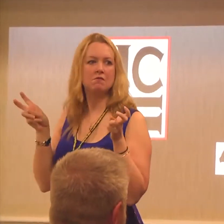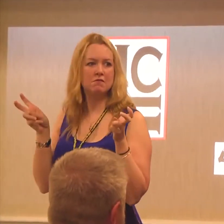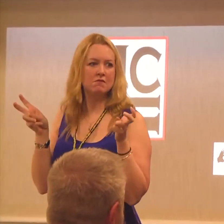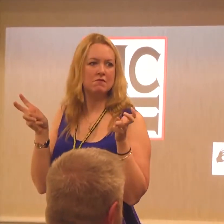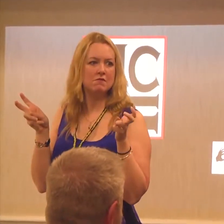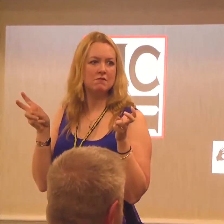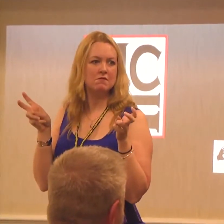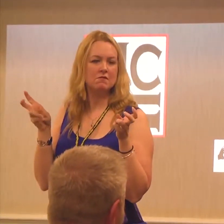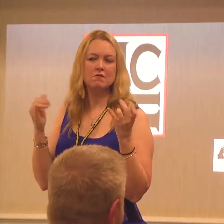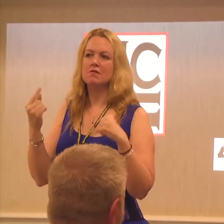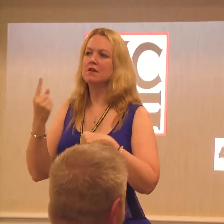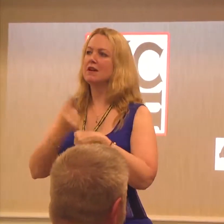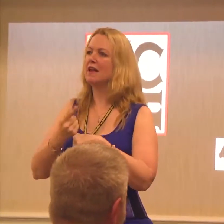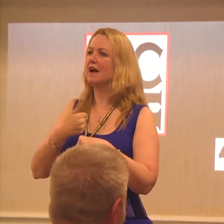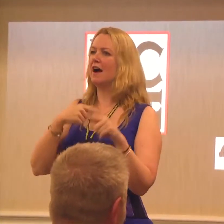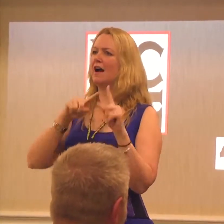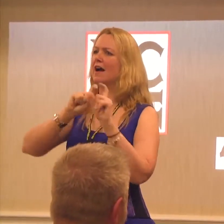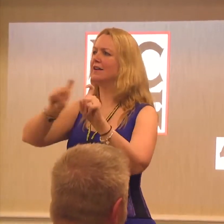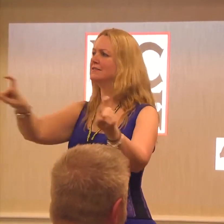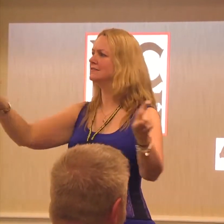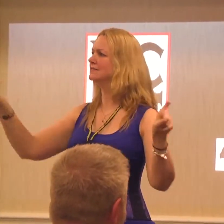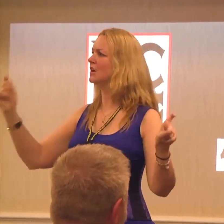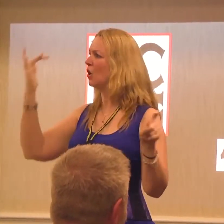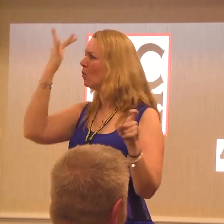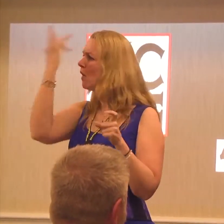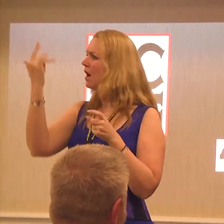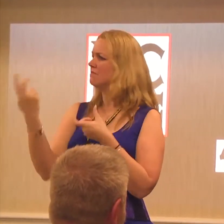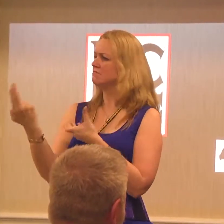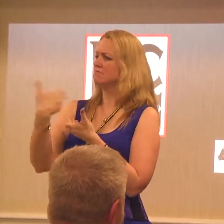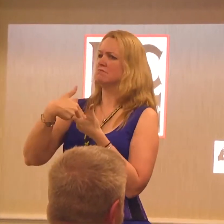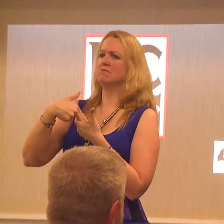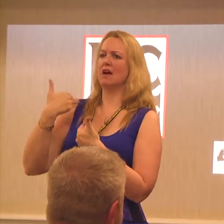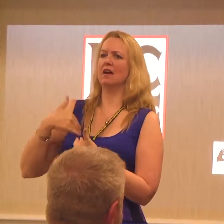So tonight, I ask you, what drew you to the leather community?